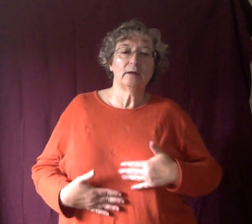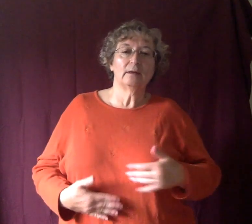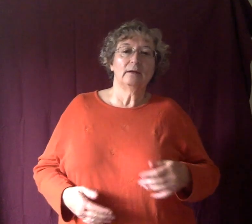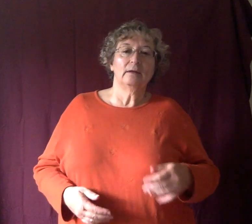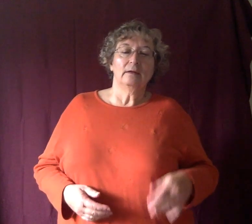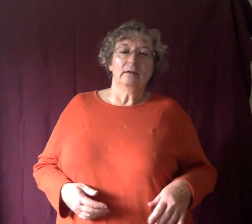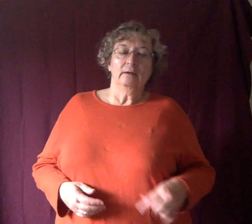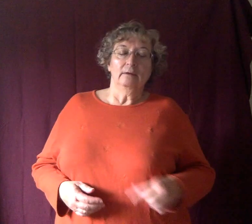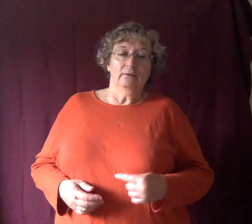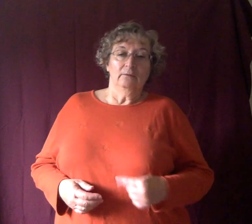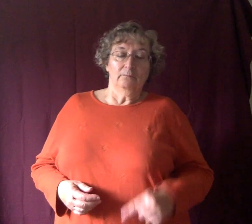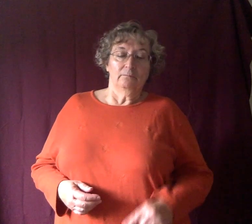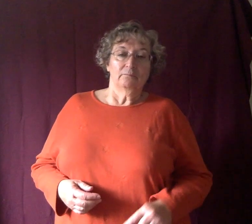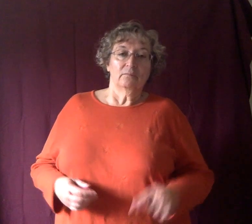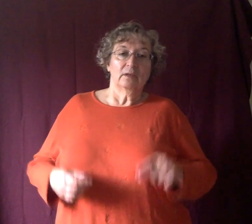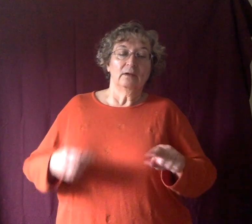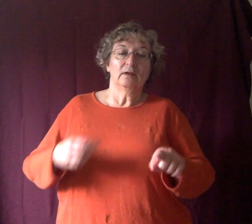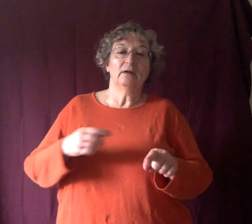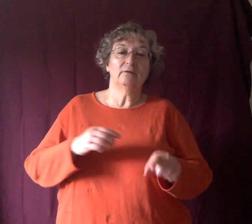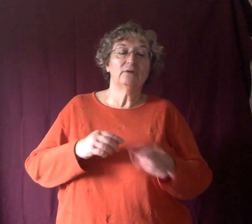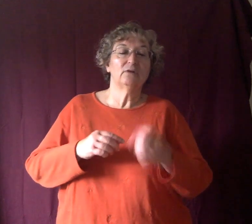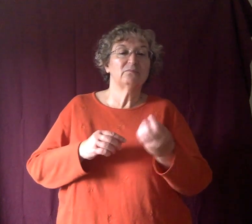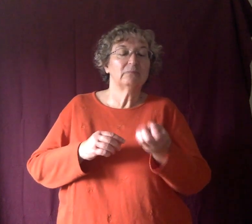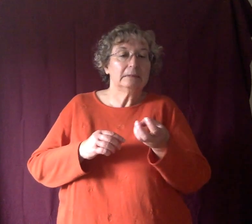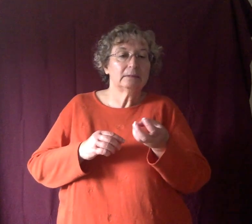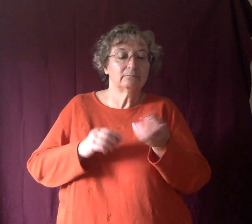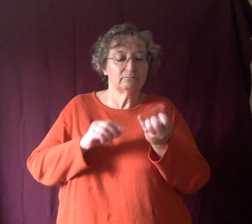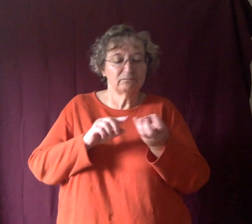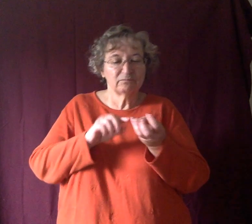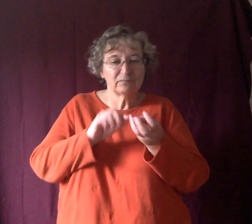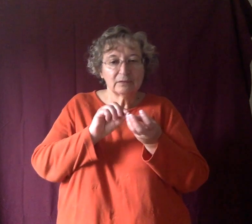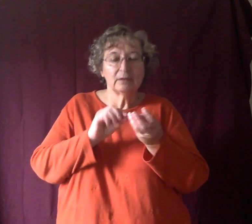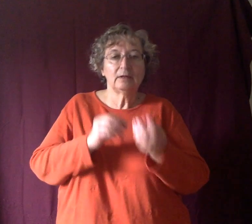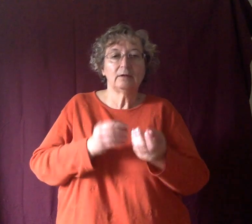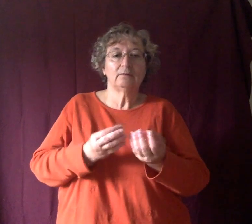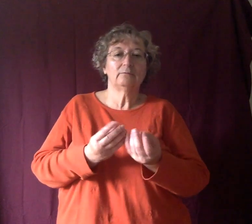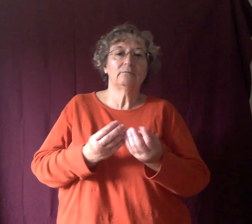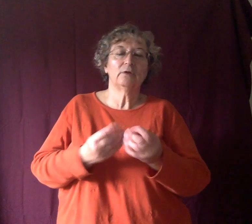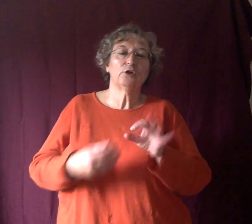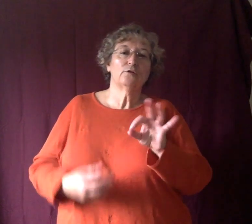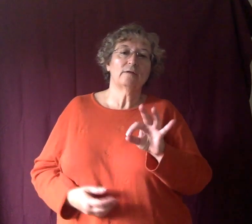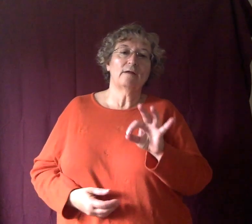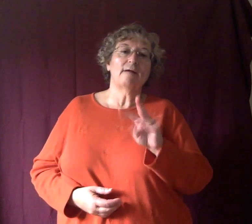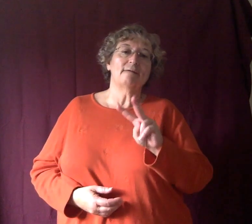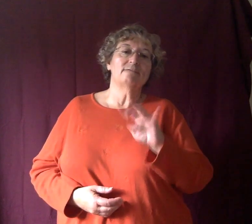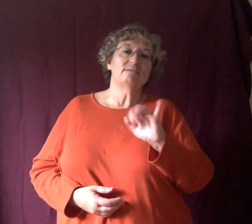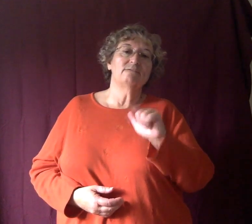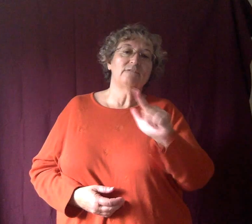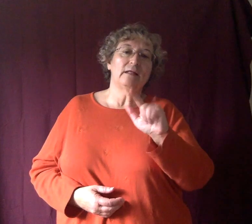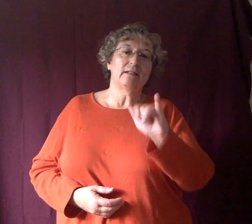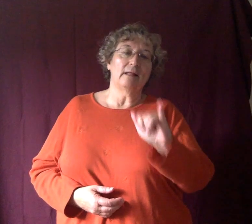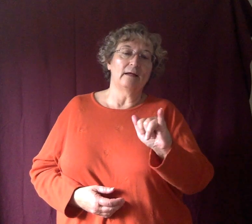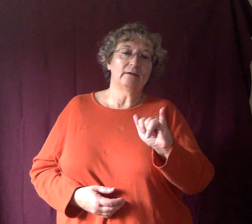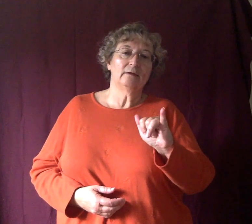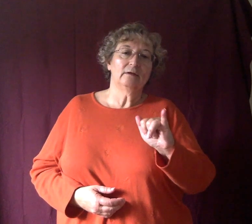regions, contain many small little finger-like projections known as villi. These villi are going to serve as avenues for